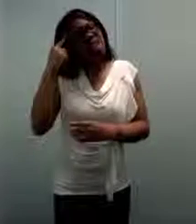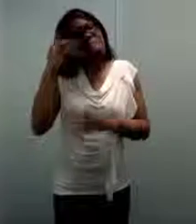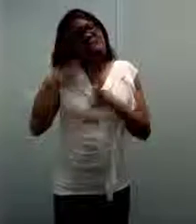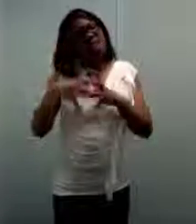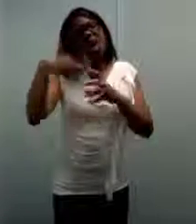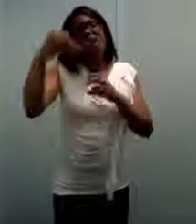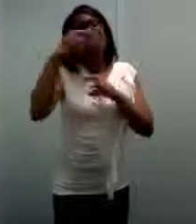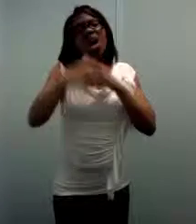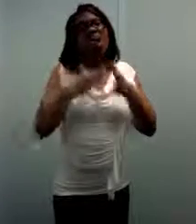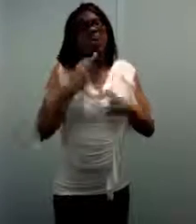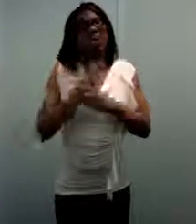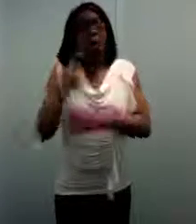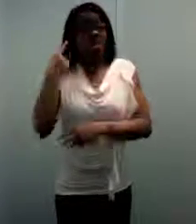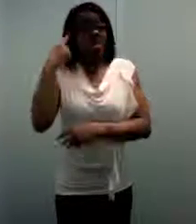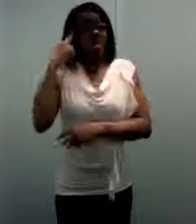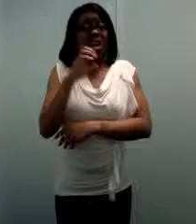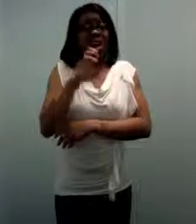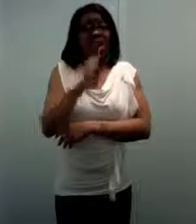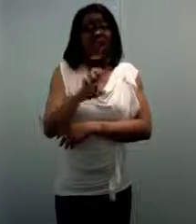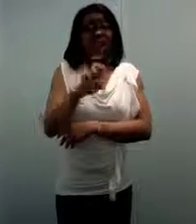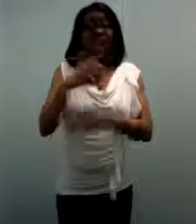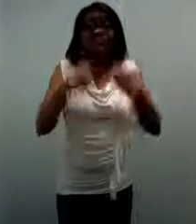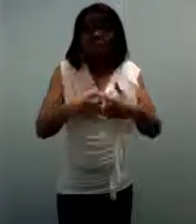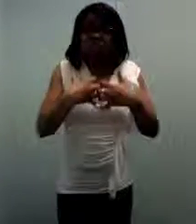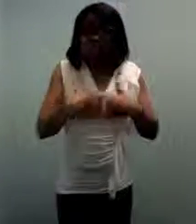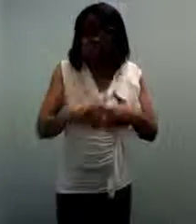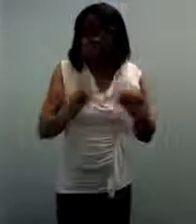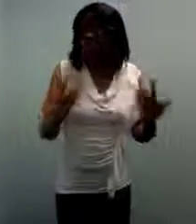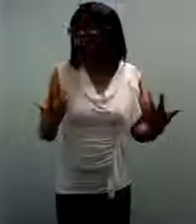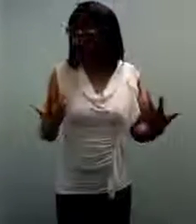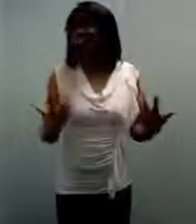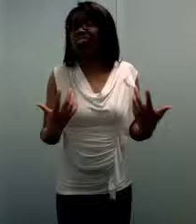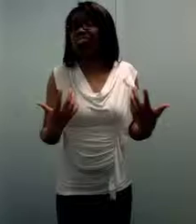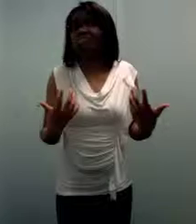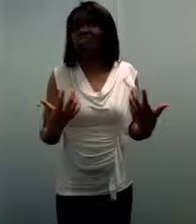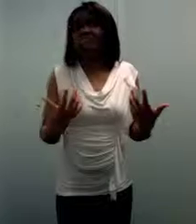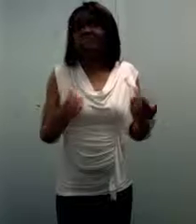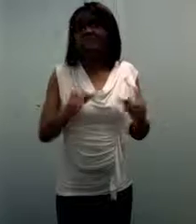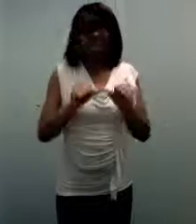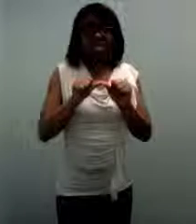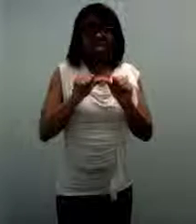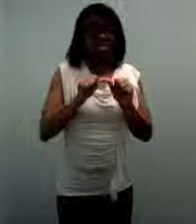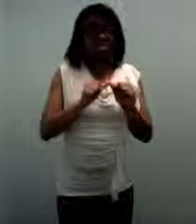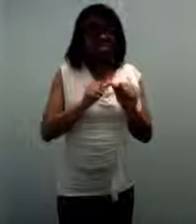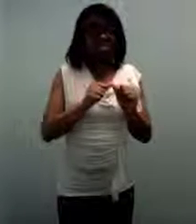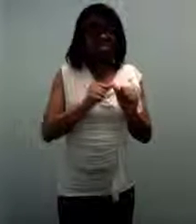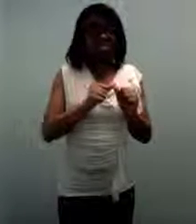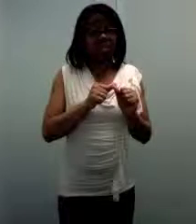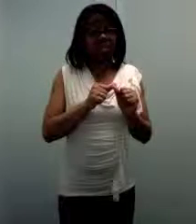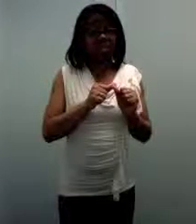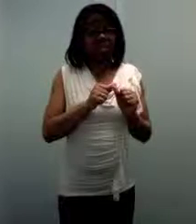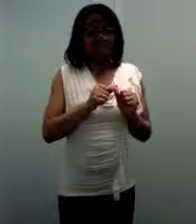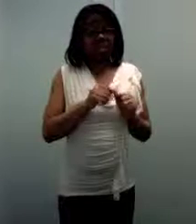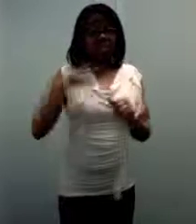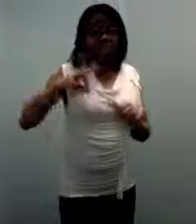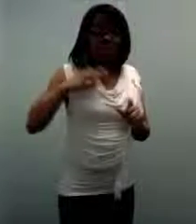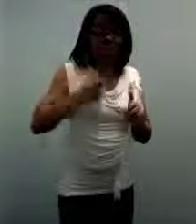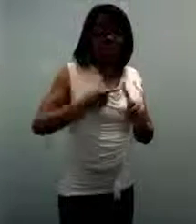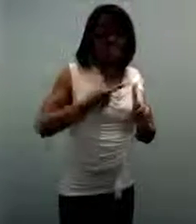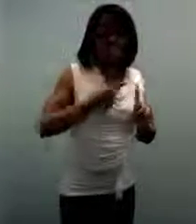that engineering and biology and all these other things that have so benefited from computers and maths have somehow conceptually got reduced by